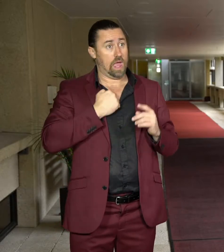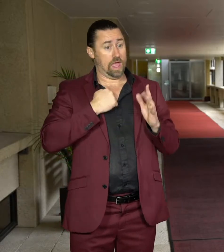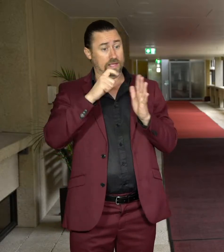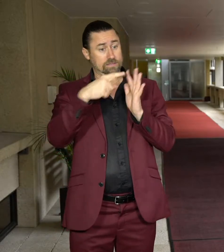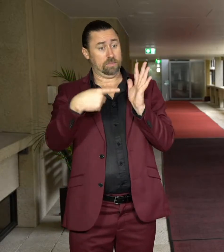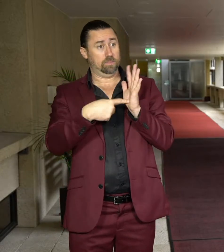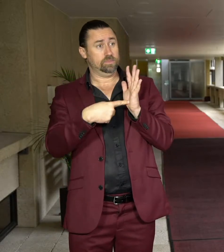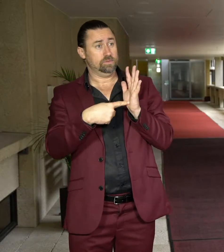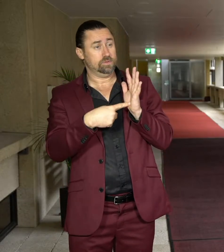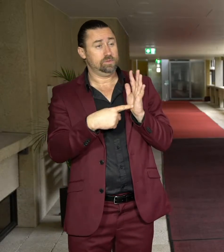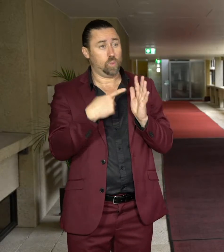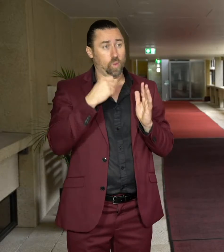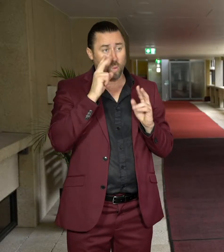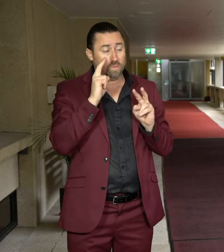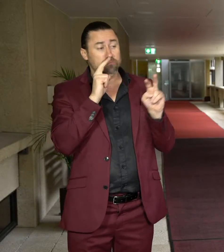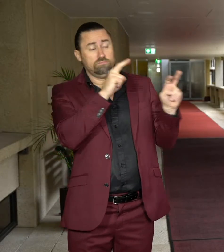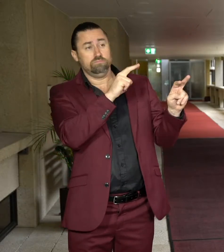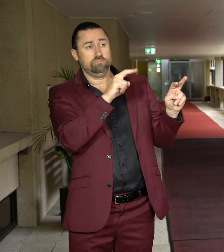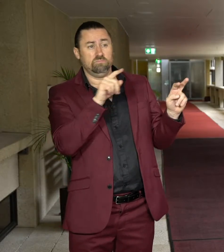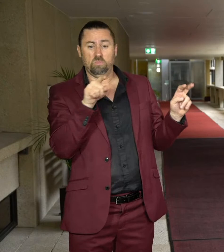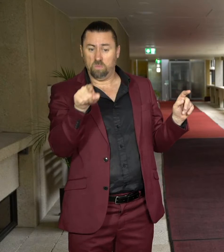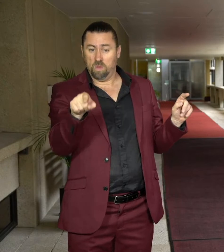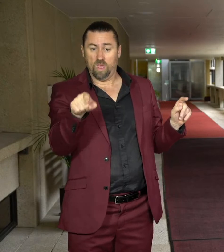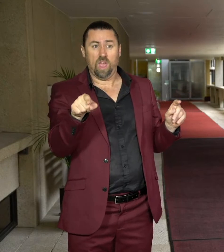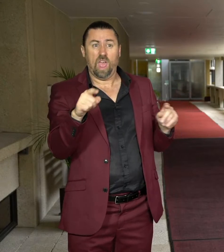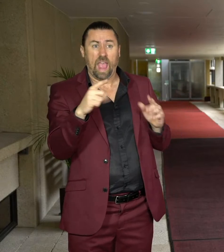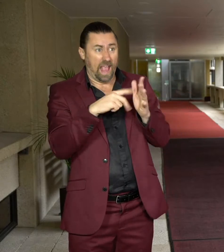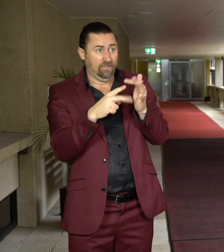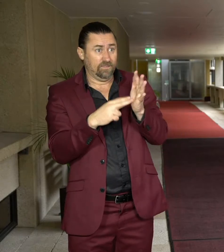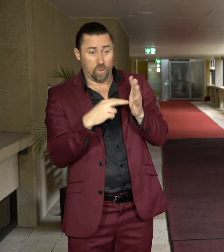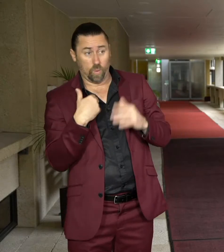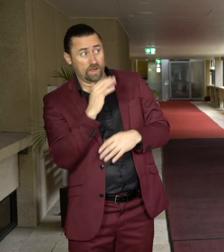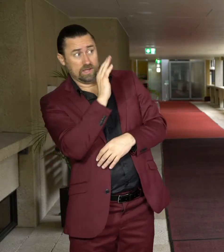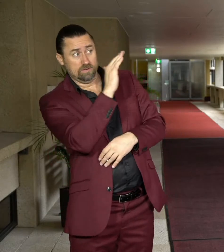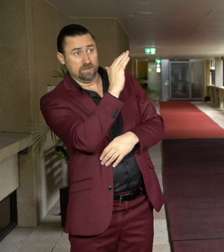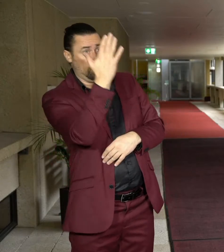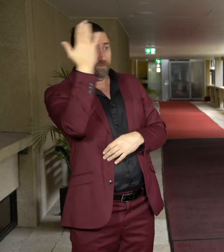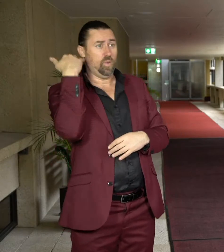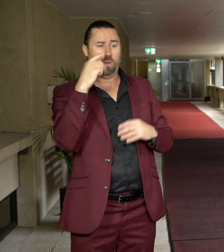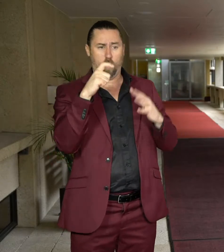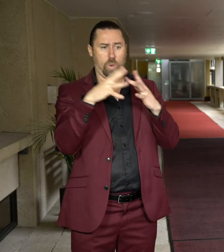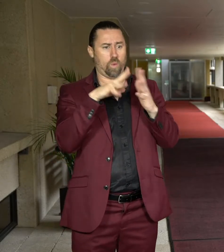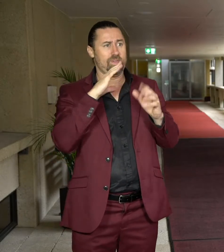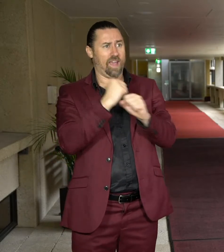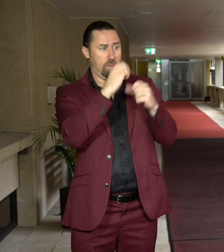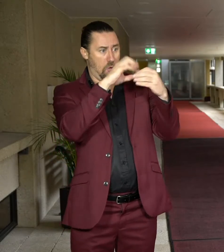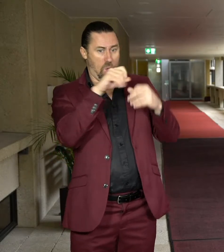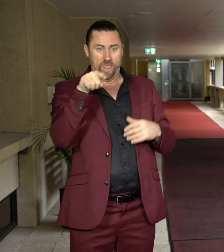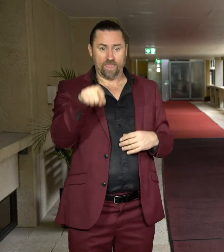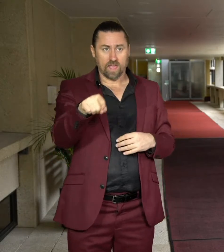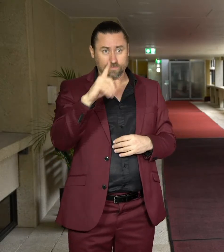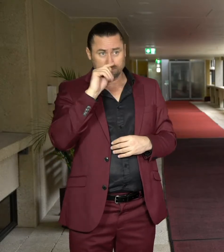were able to identify as a potential Commonwealth-owned site.